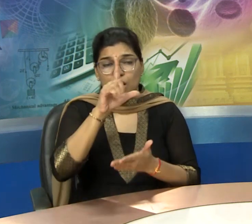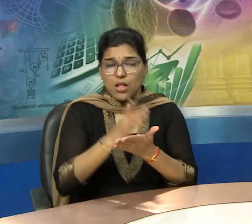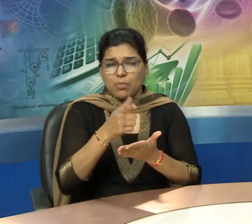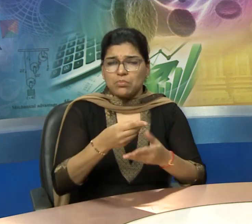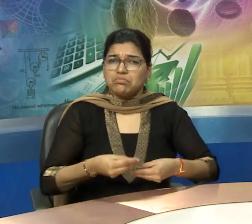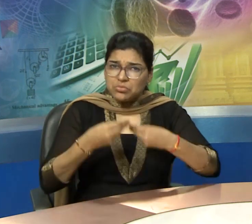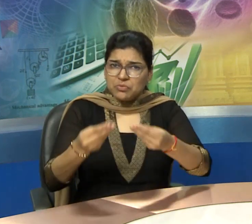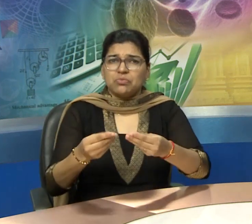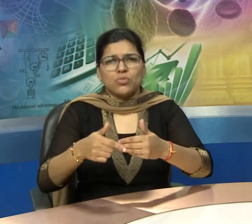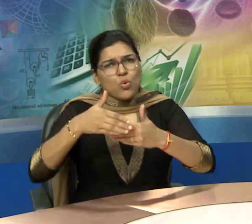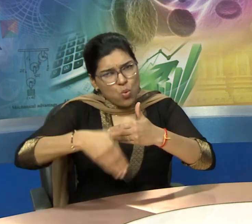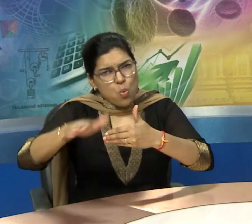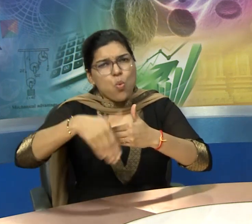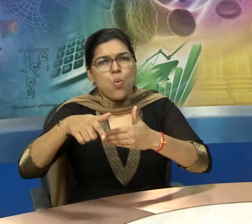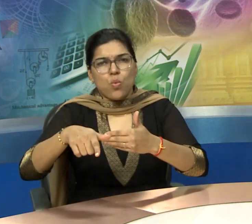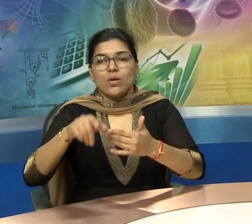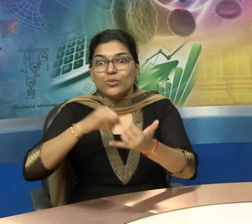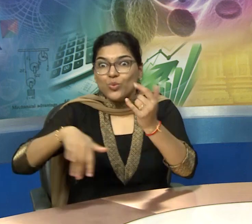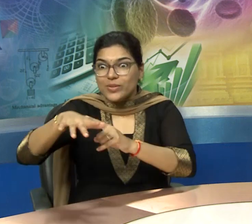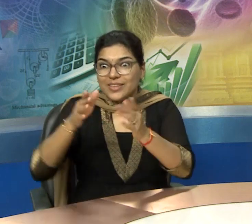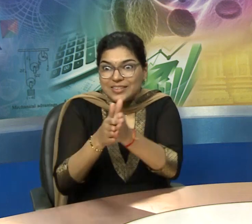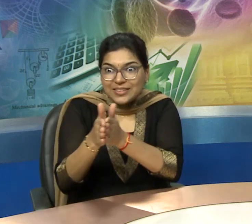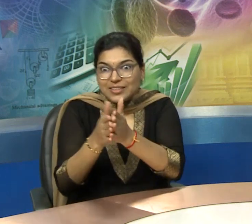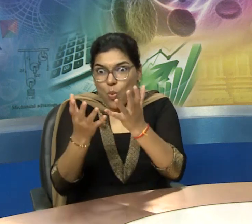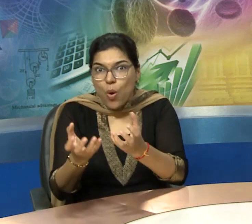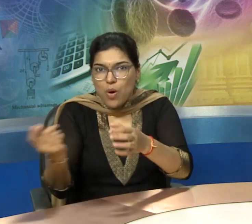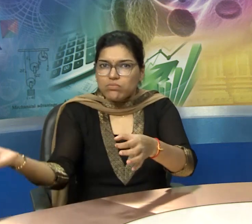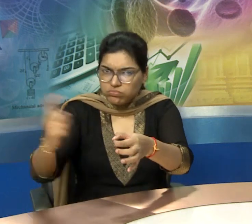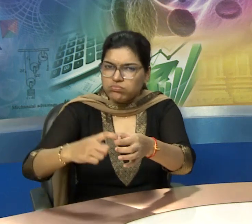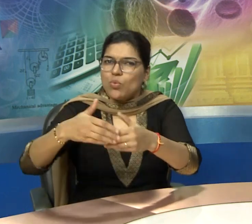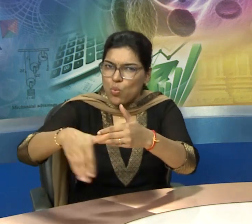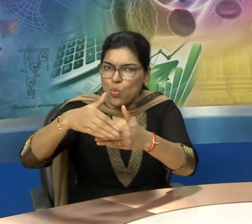Another point which we discussed tells us about the work